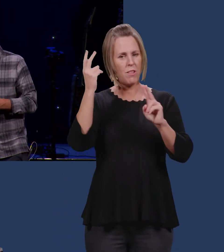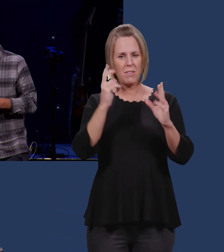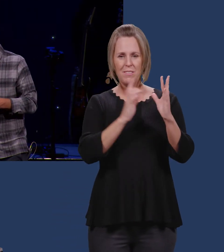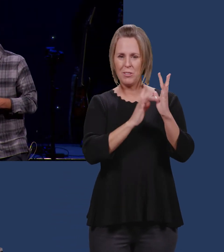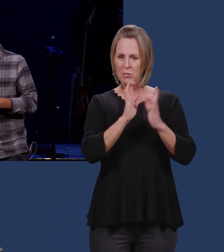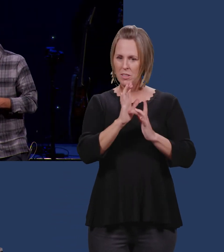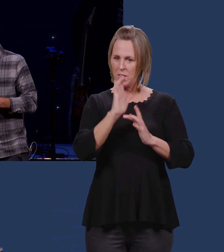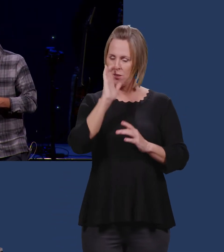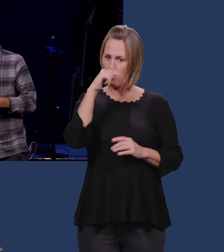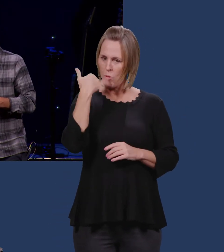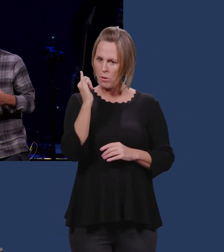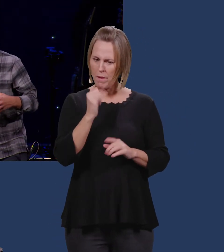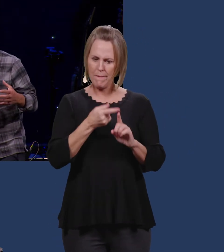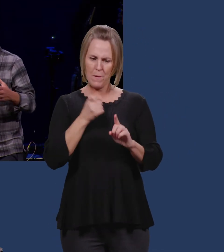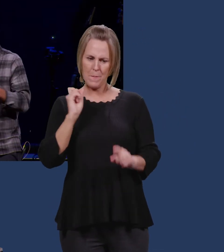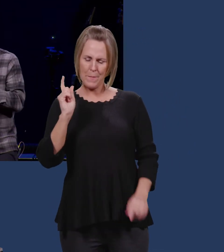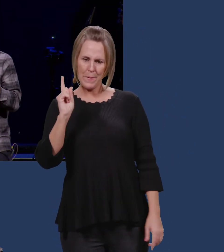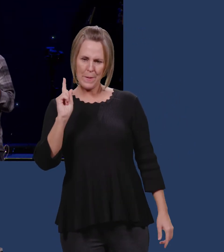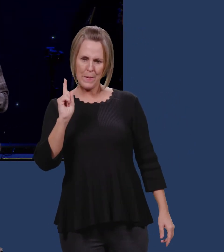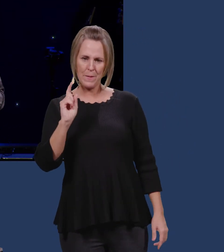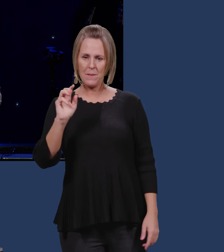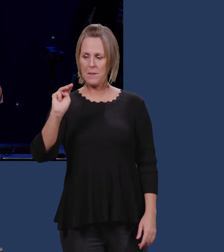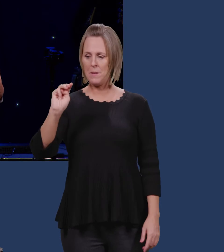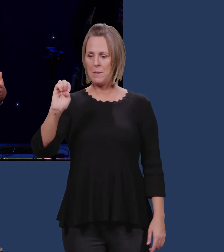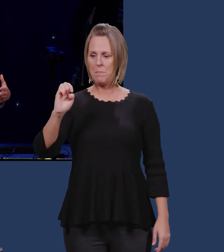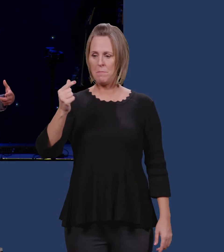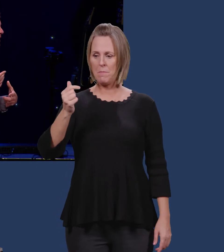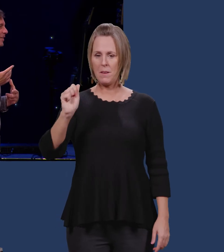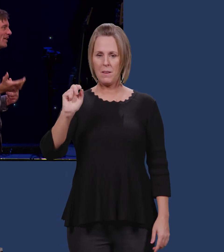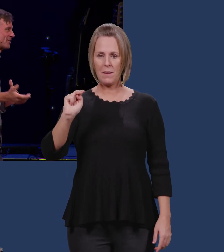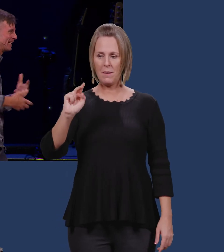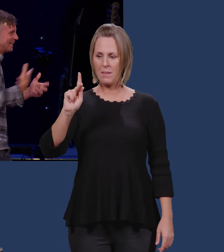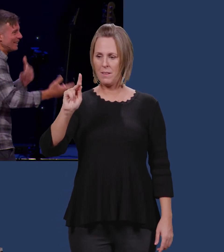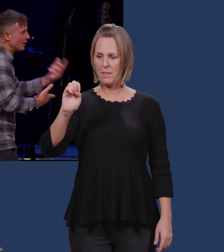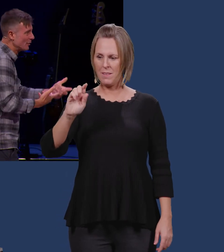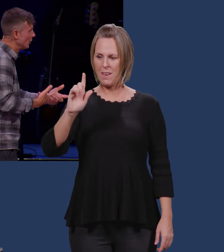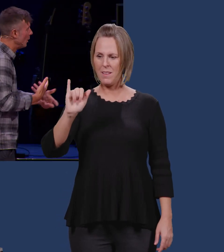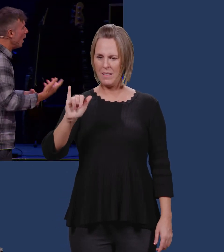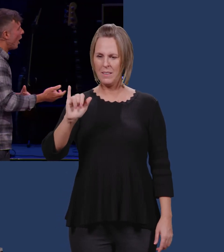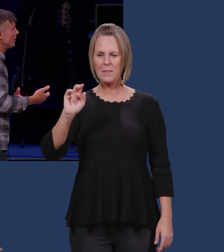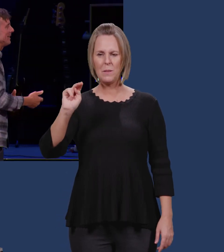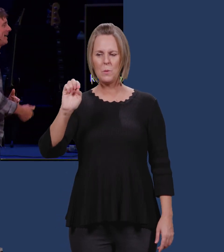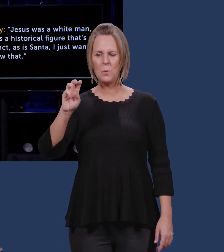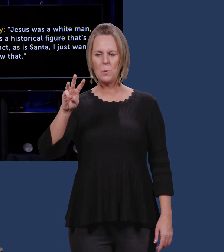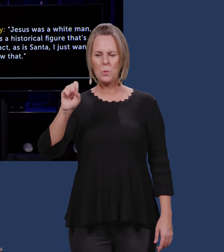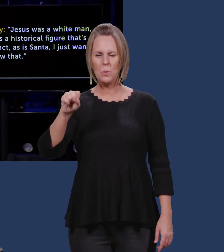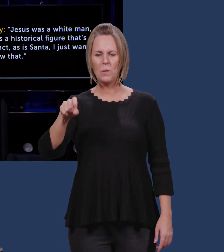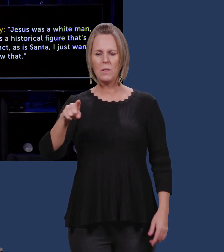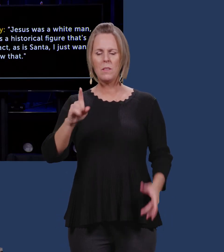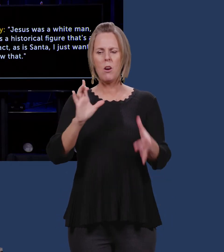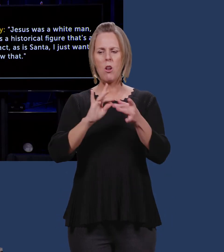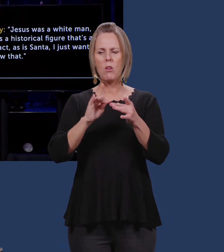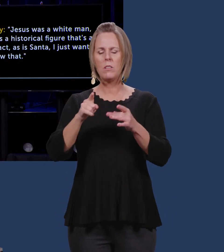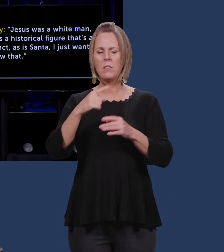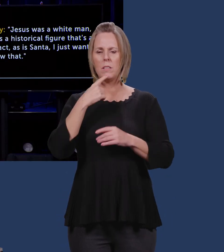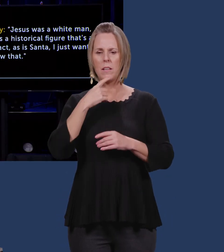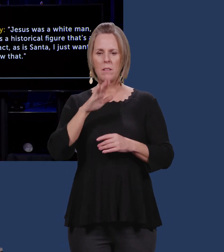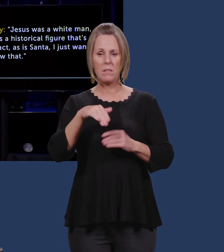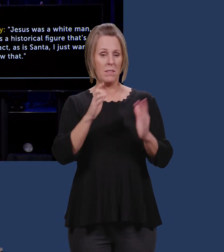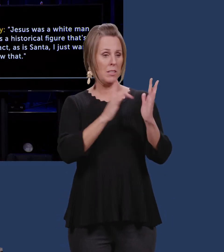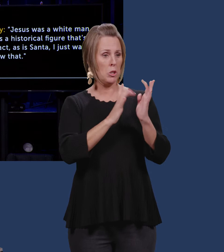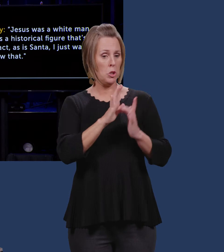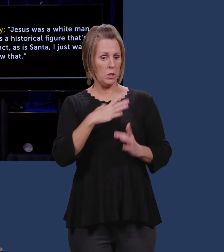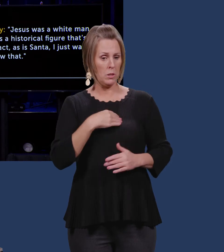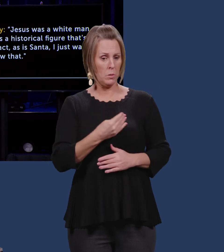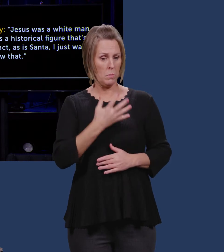Jesus. Megyn Kelly, national news anchor, said this in an interview on the air. She said, Jesus was a